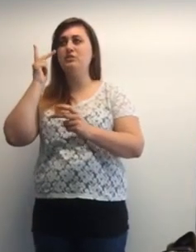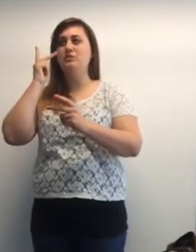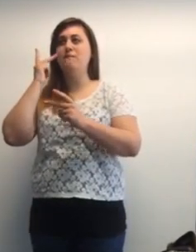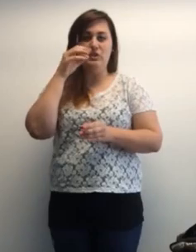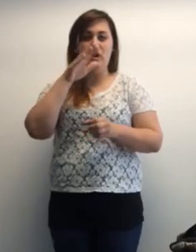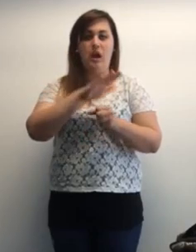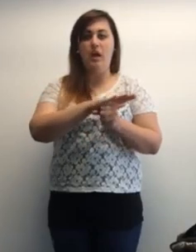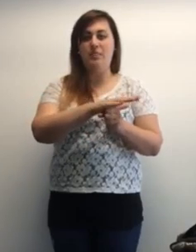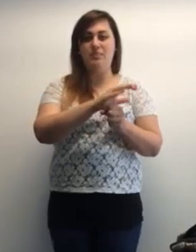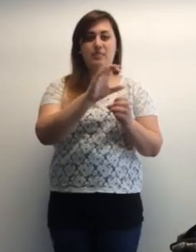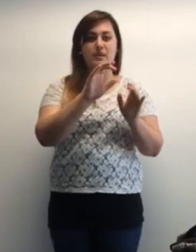little bit about growing up,